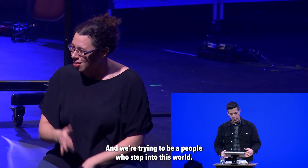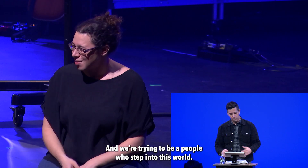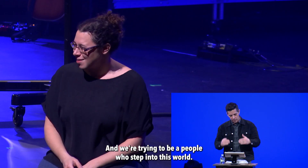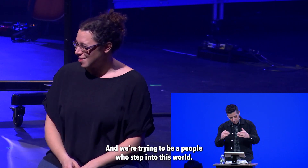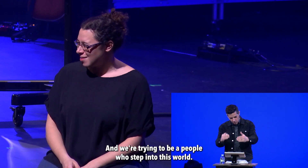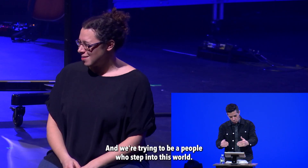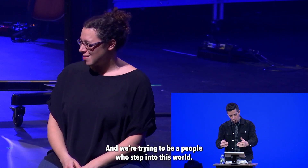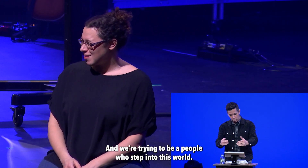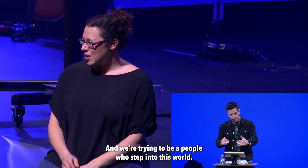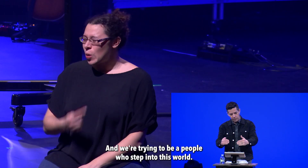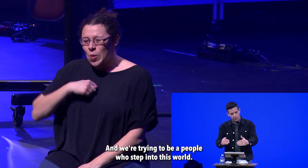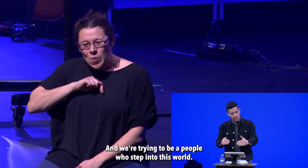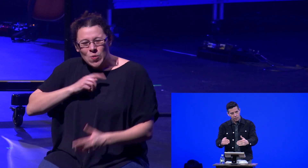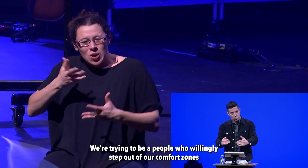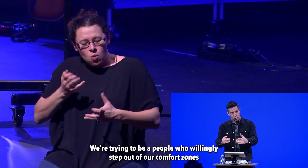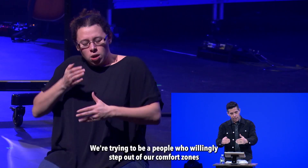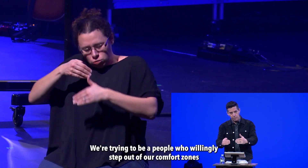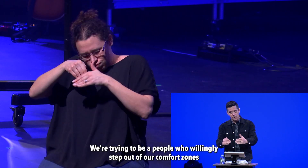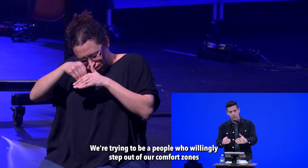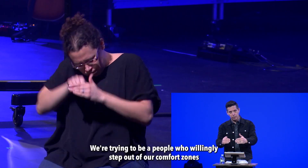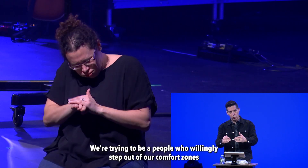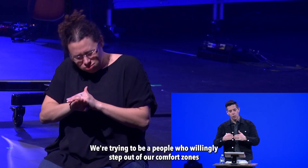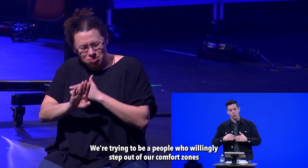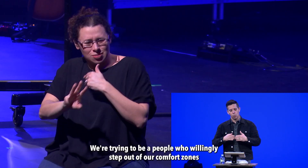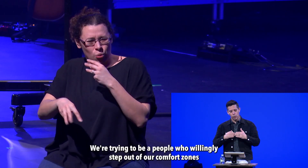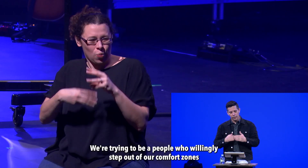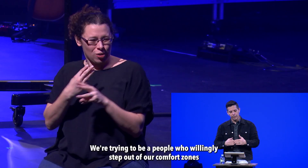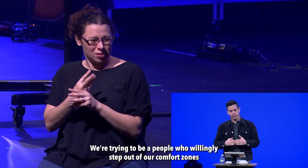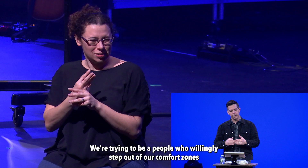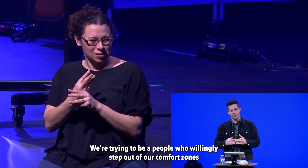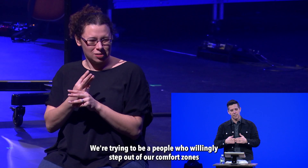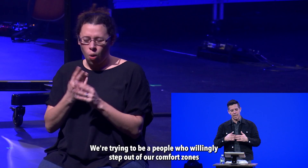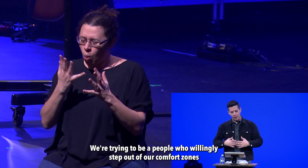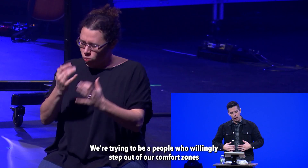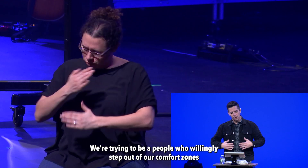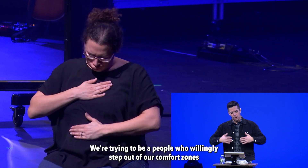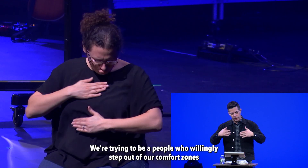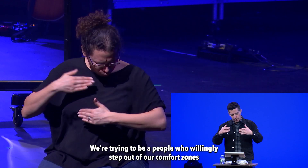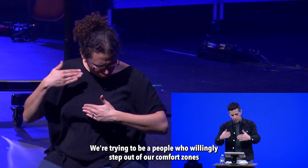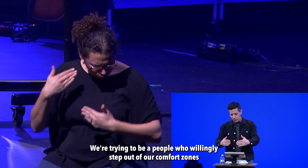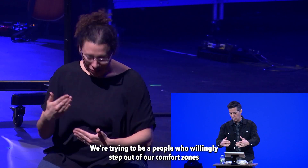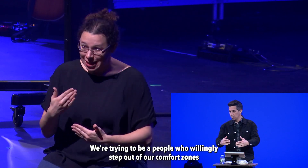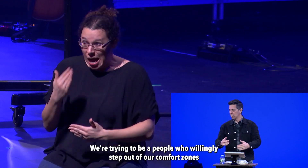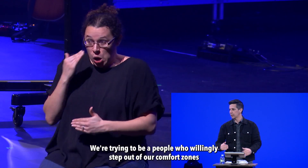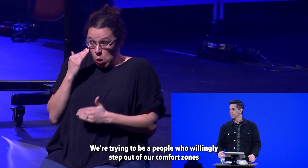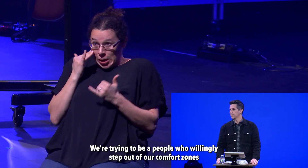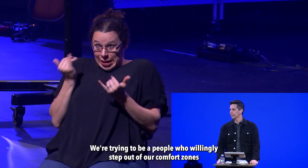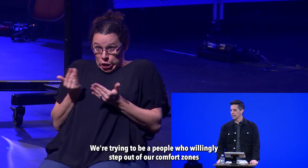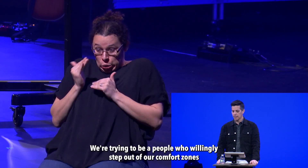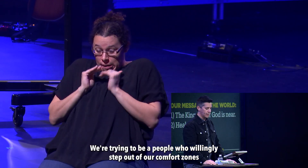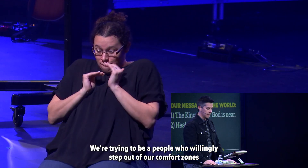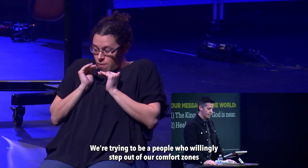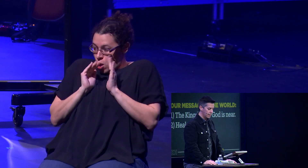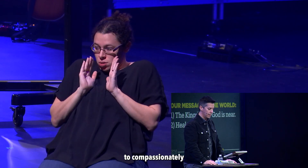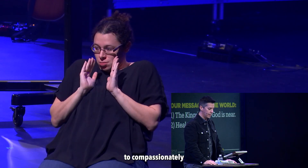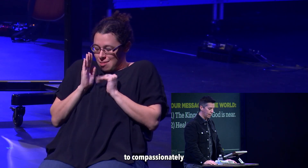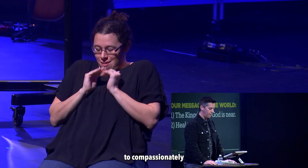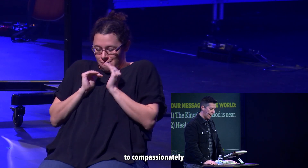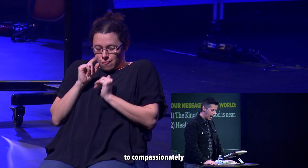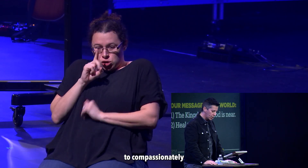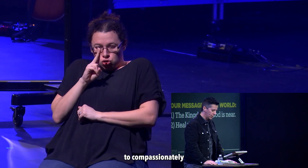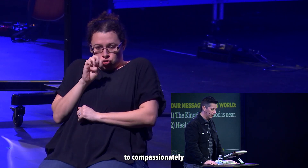who step into this world. We're trying to be a people who willingly step out of our comfort zones